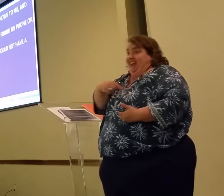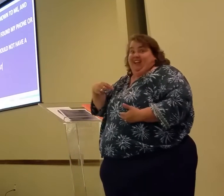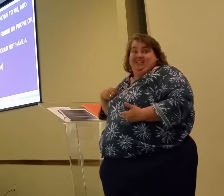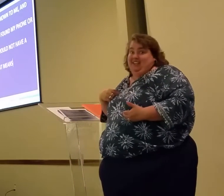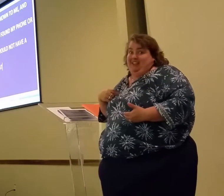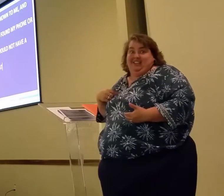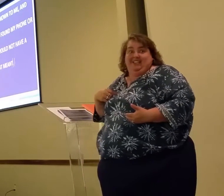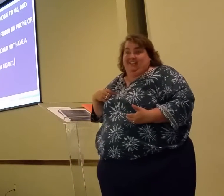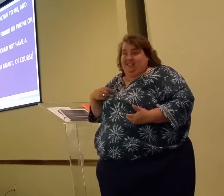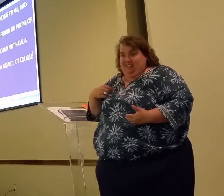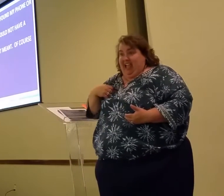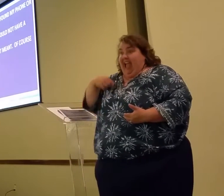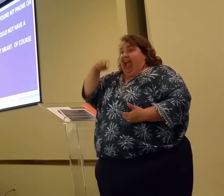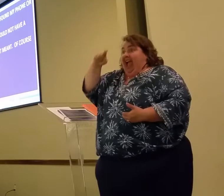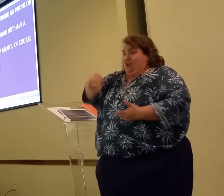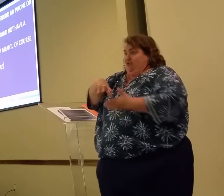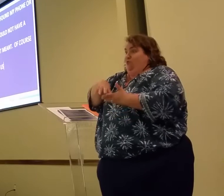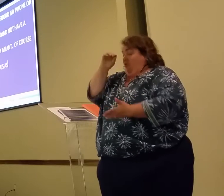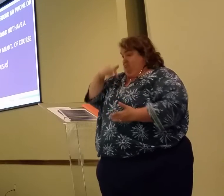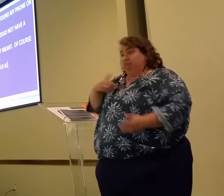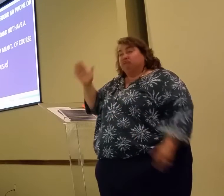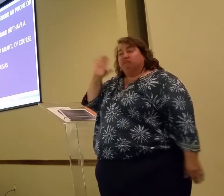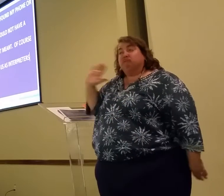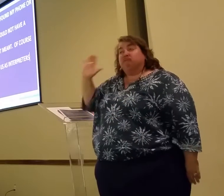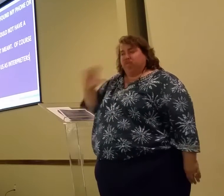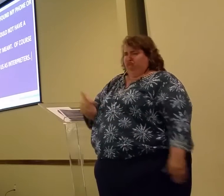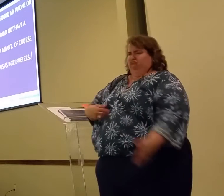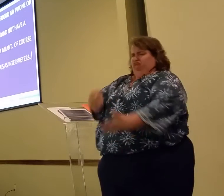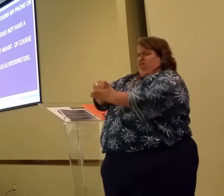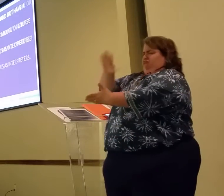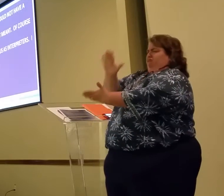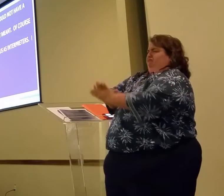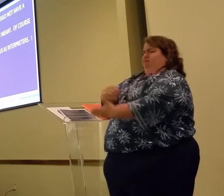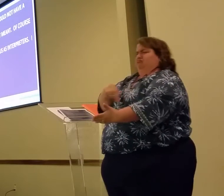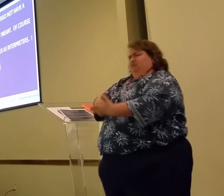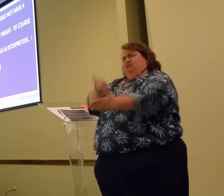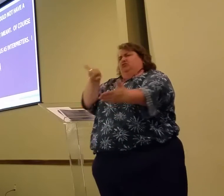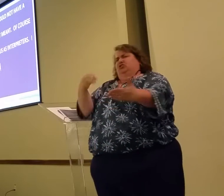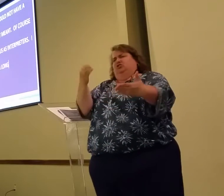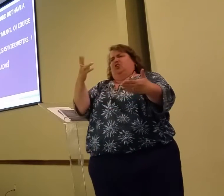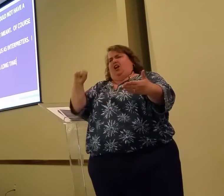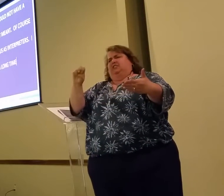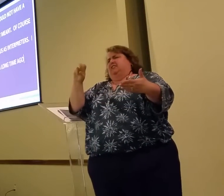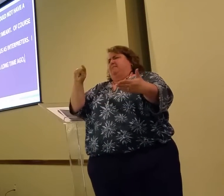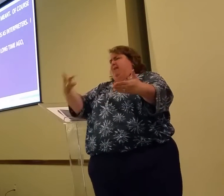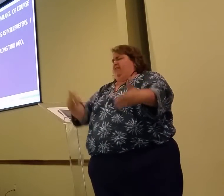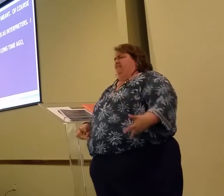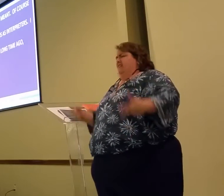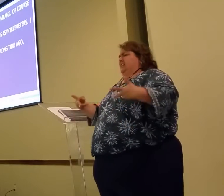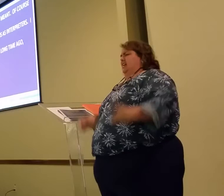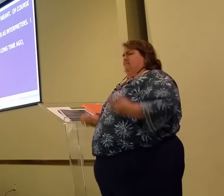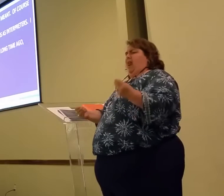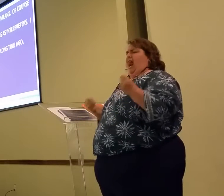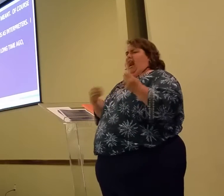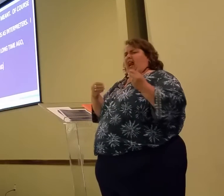that's not easy for us as interpreters. I had to learn that a long time ago because One time I did put John Smith